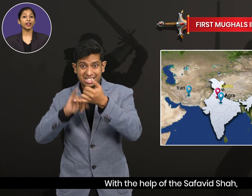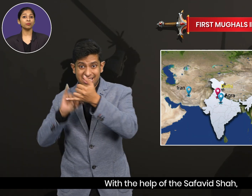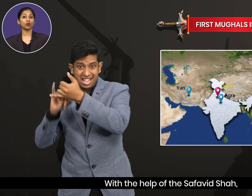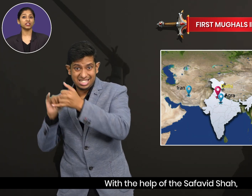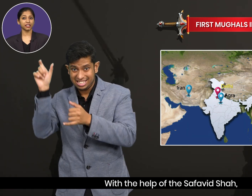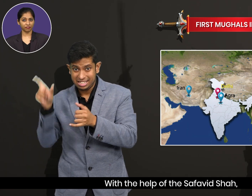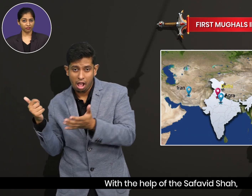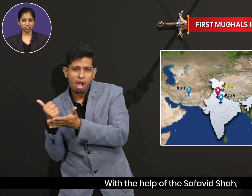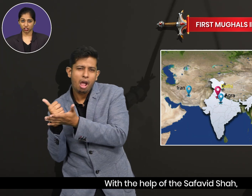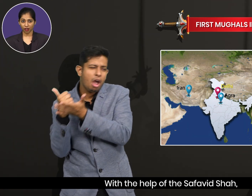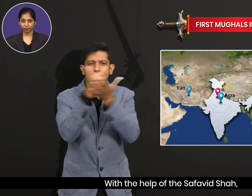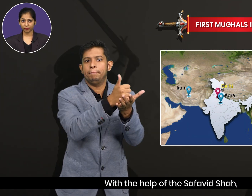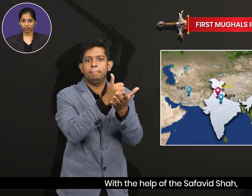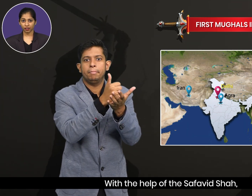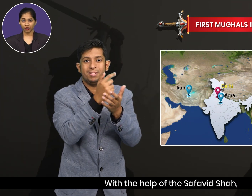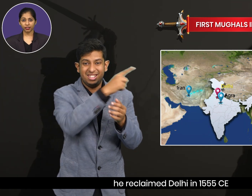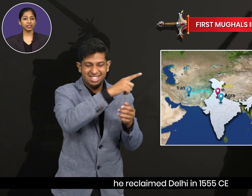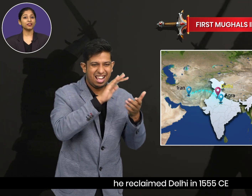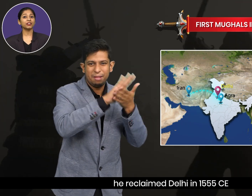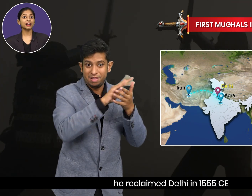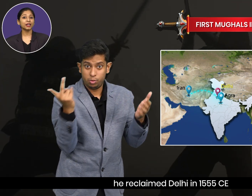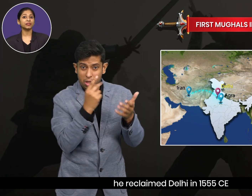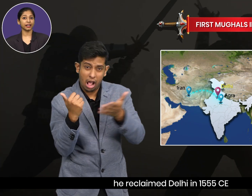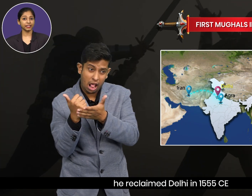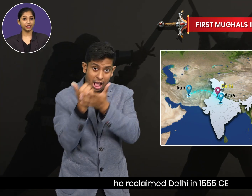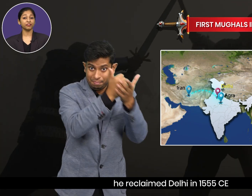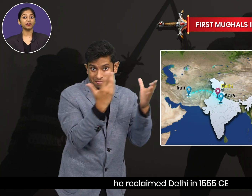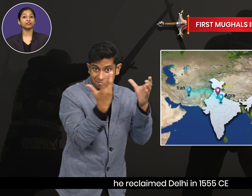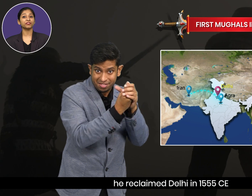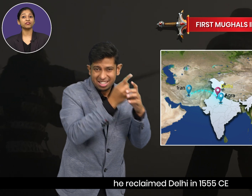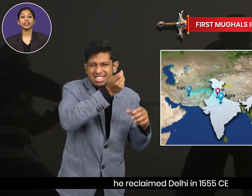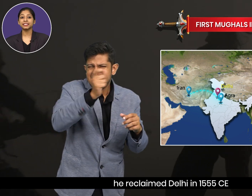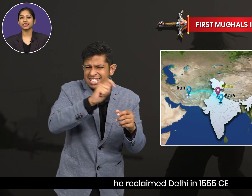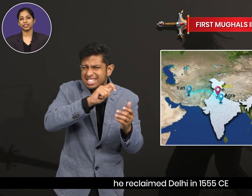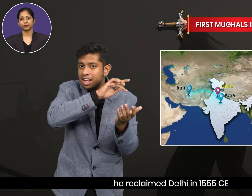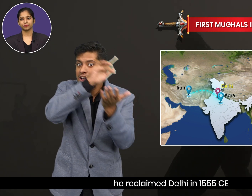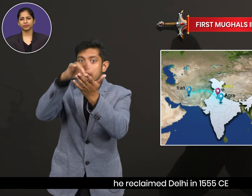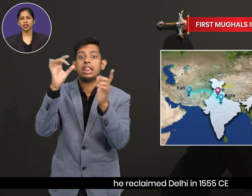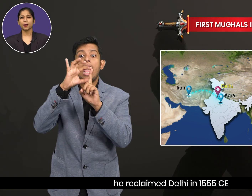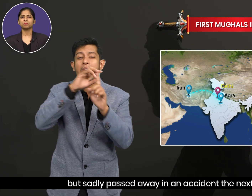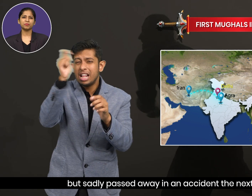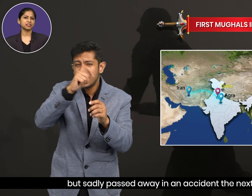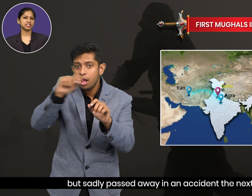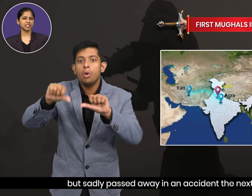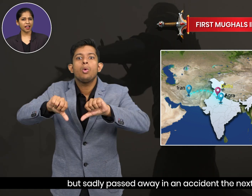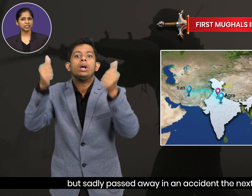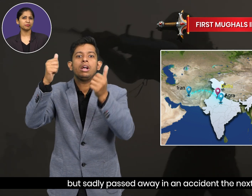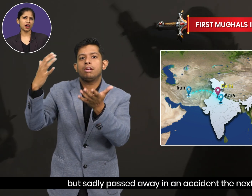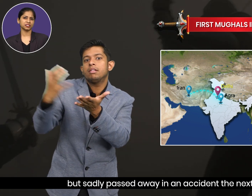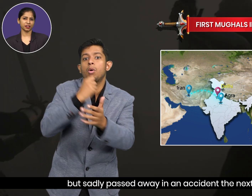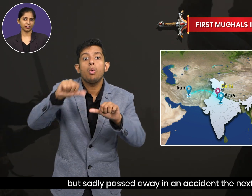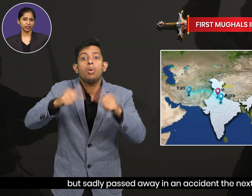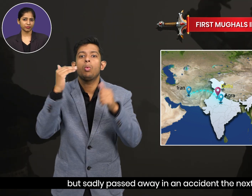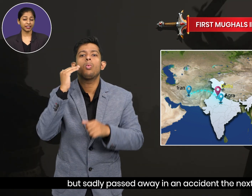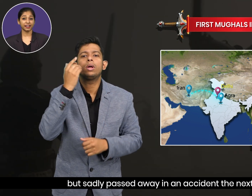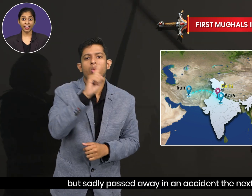With the help of the Safavid Shah, he reclaimed Delhi in 1555 CE, but sadly